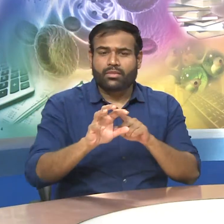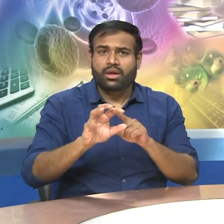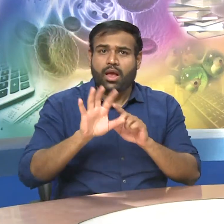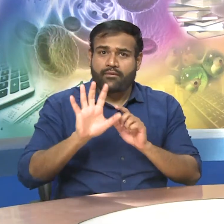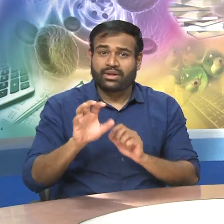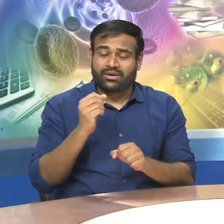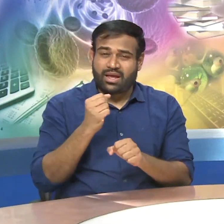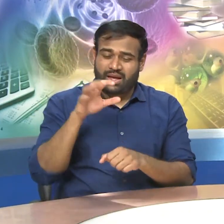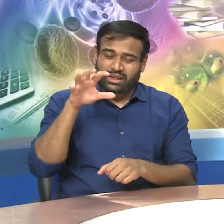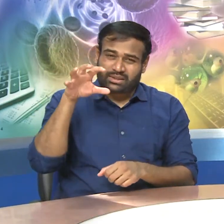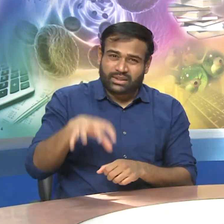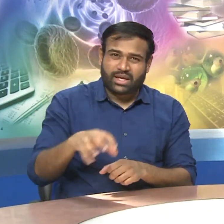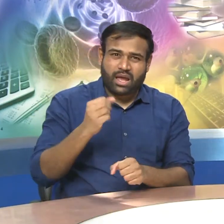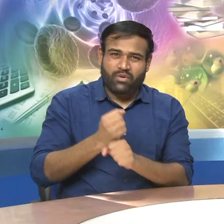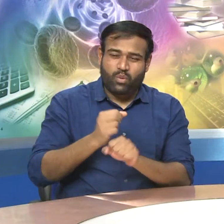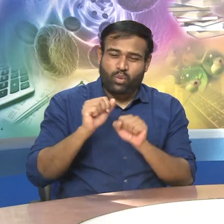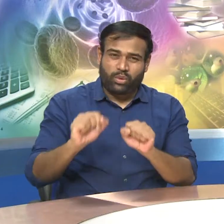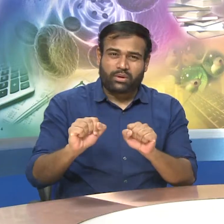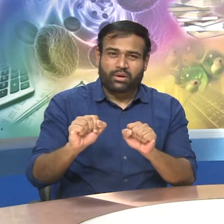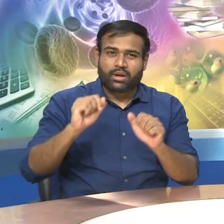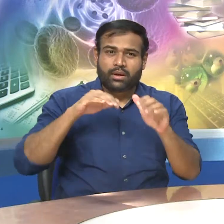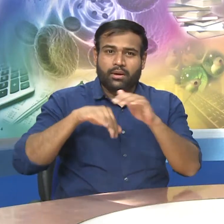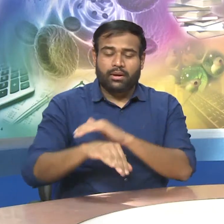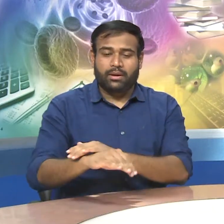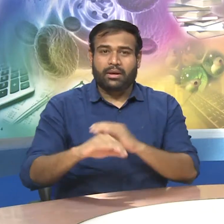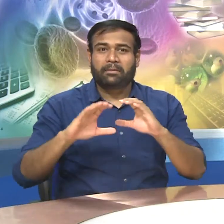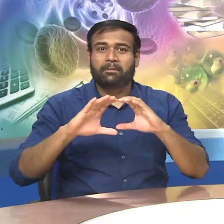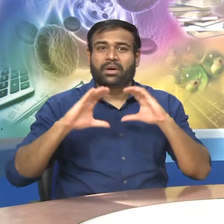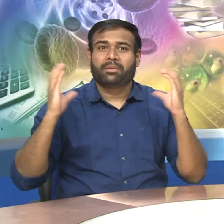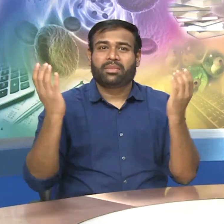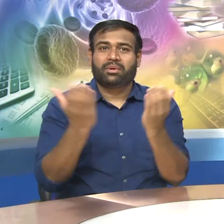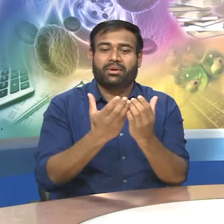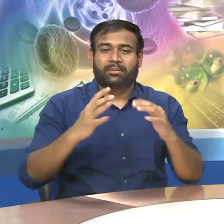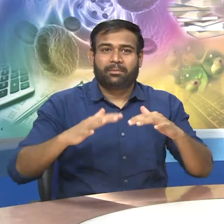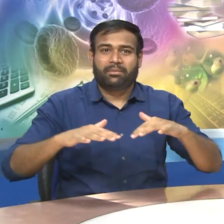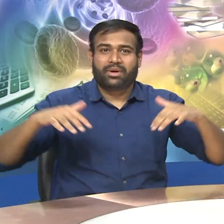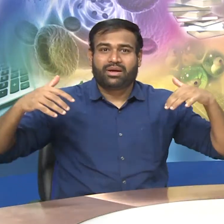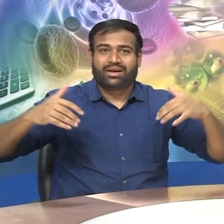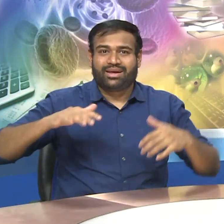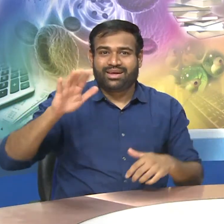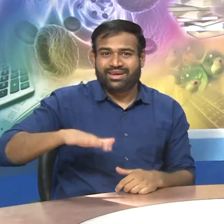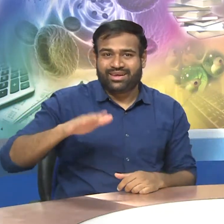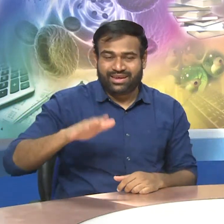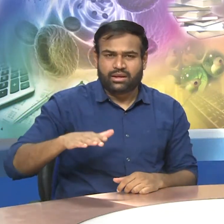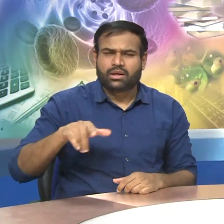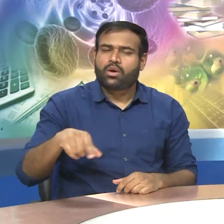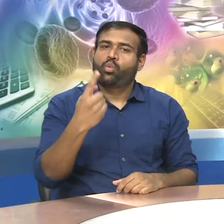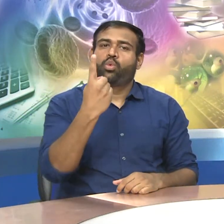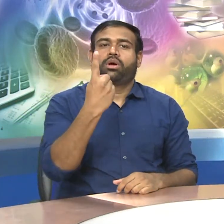Unicameral legislature, it means only one house exists to make